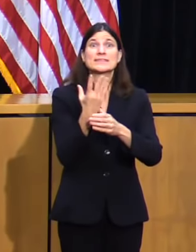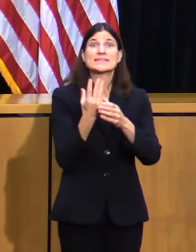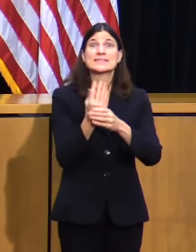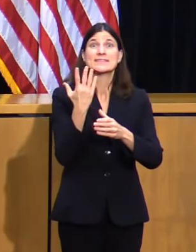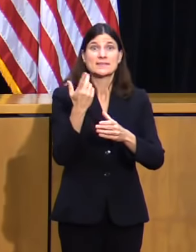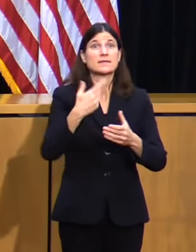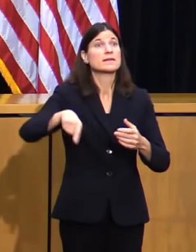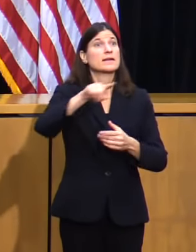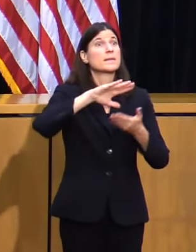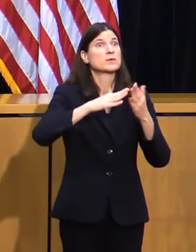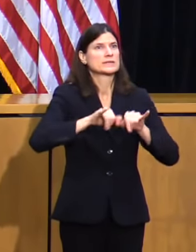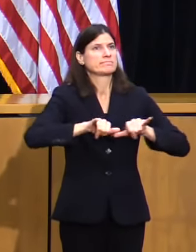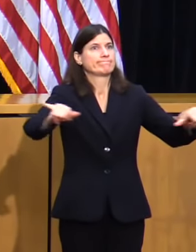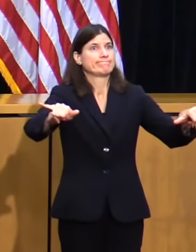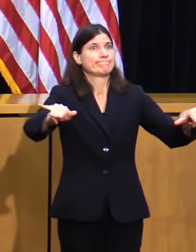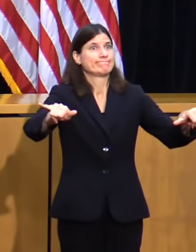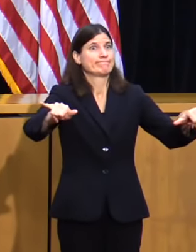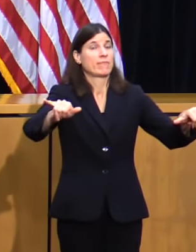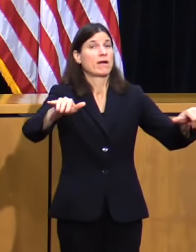comfortable that the virus had receded.